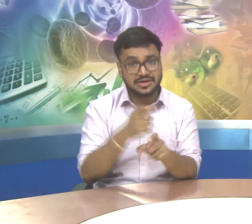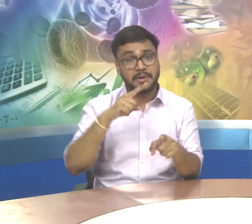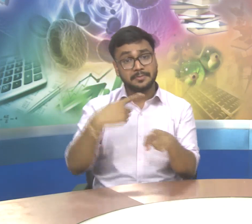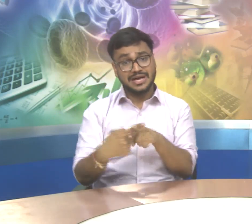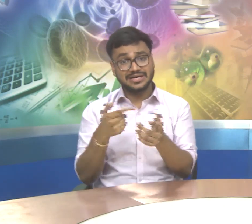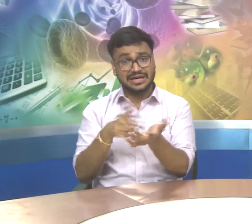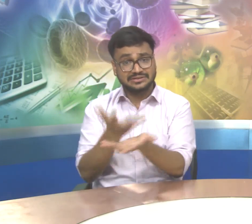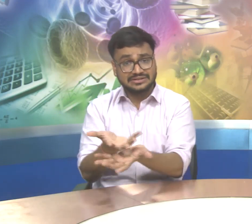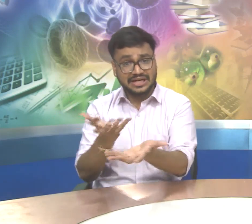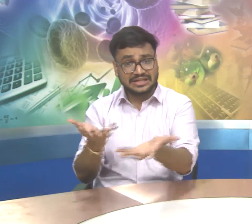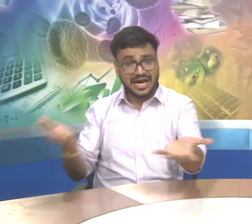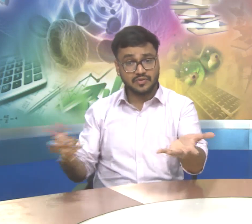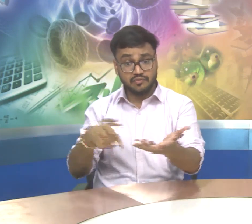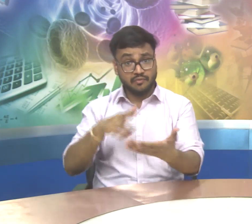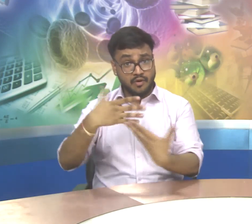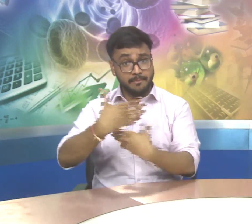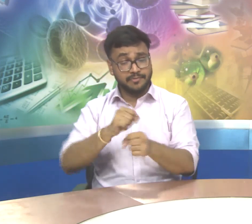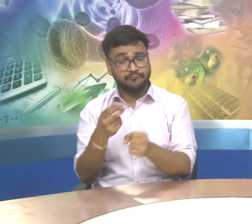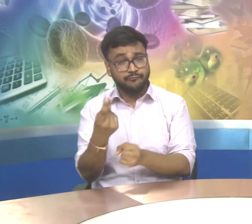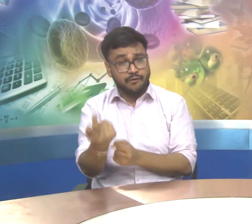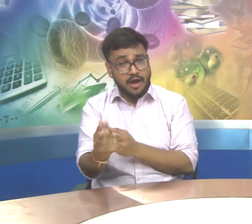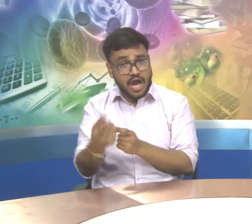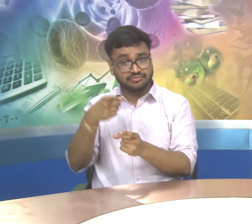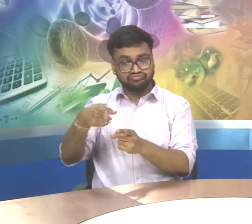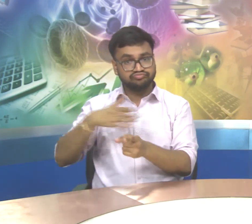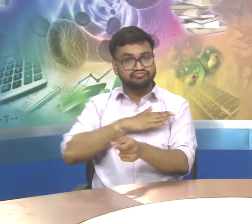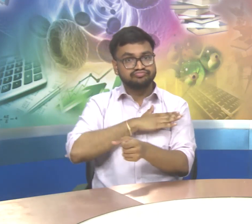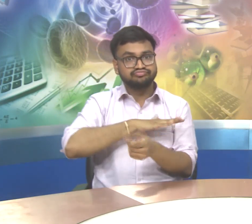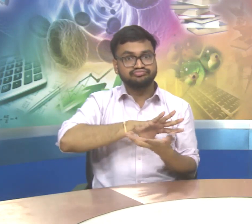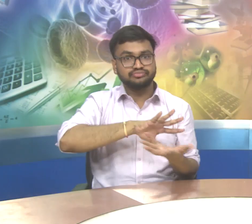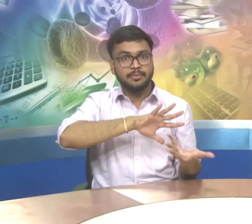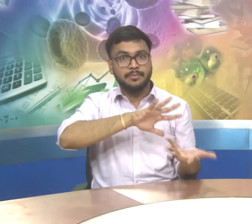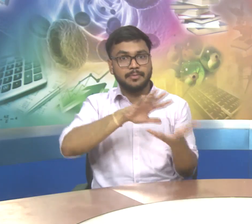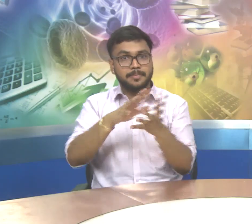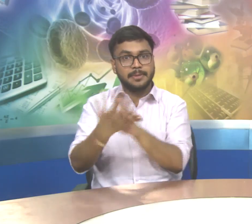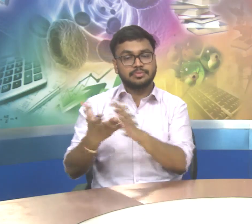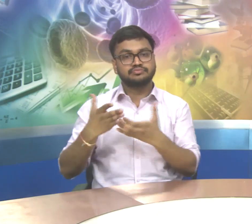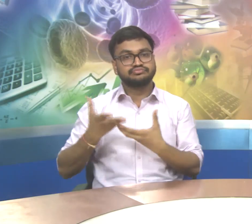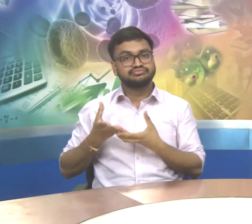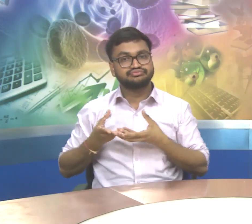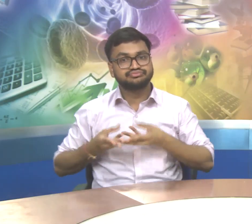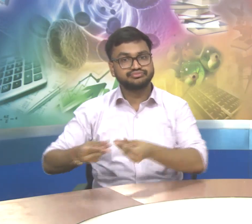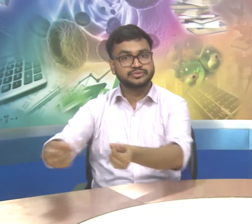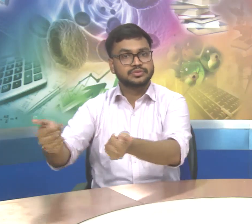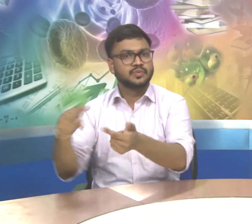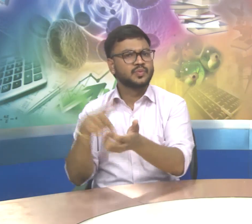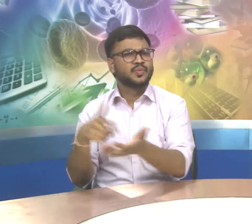Humans are using resources like water and forest, coal and minerals very fast for